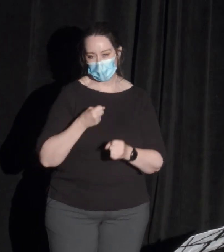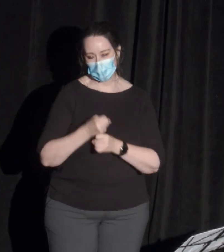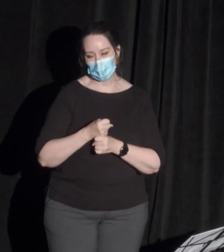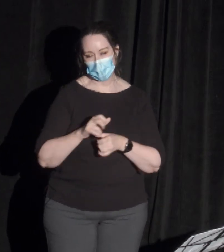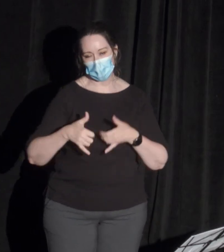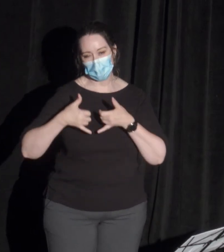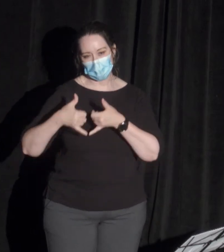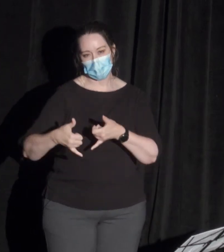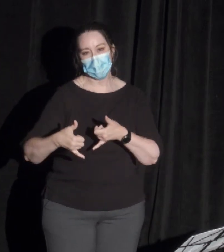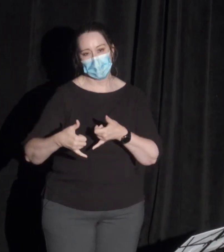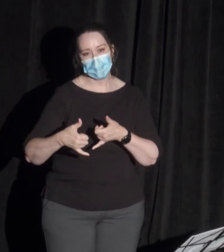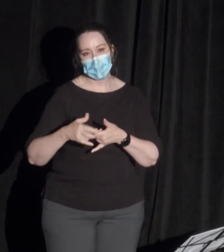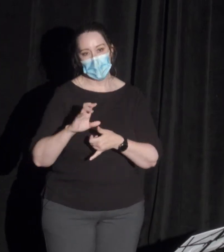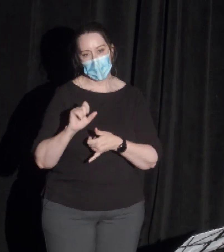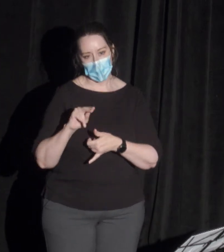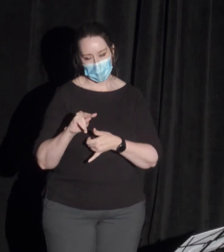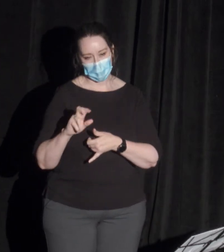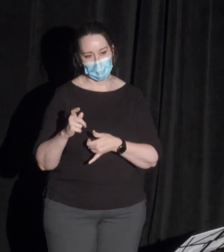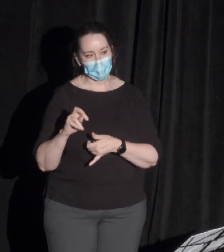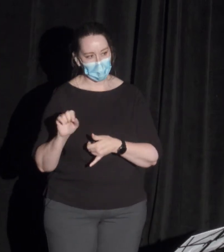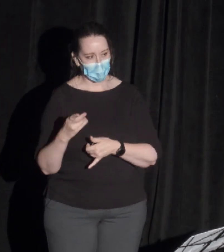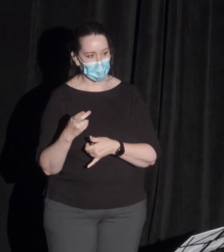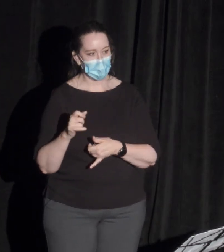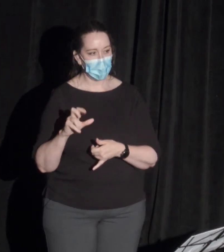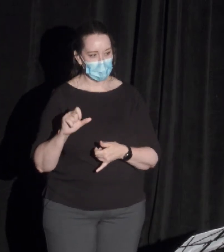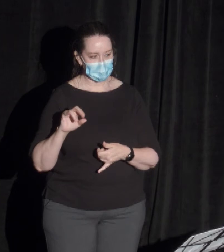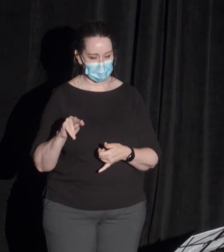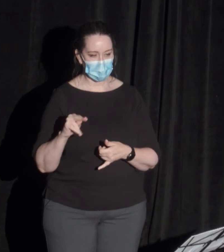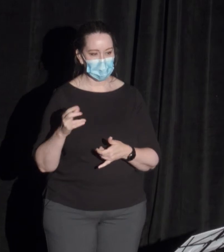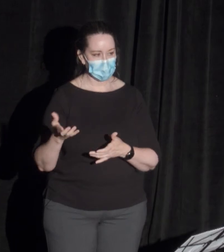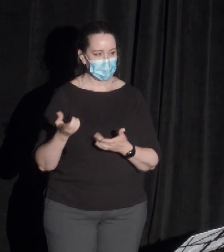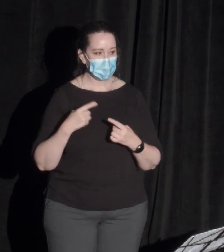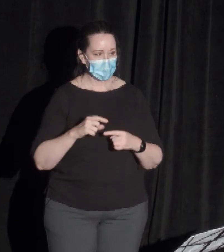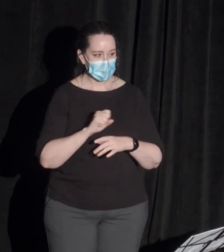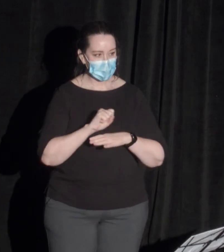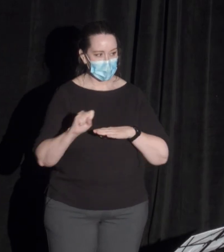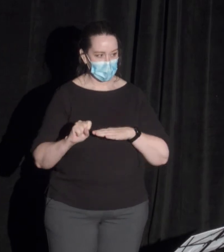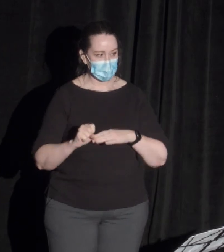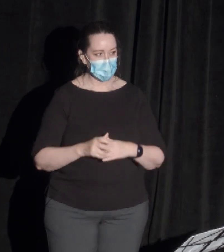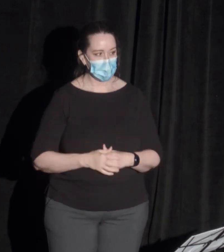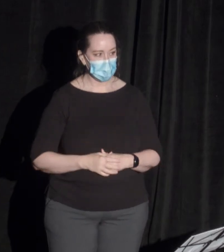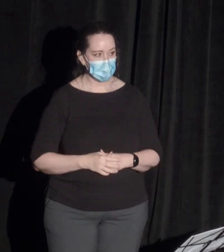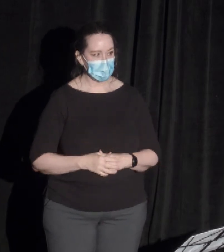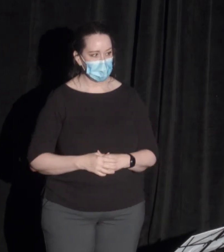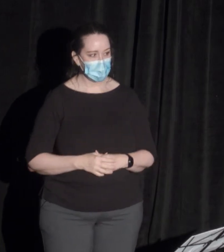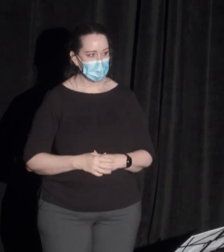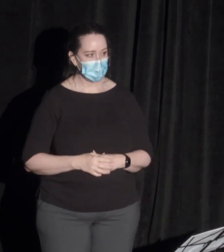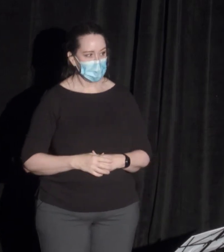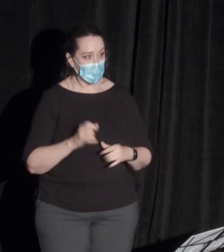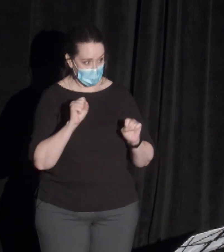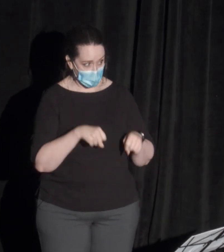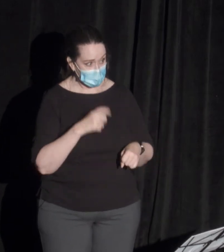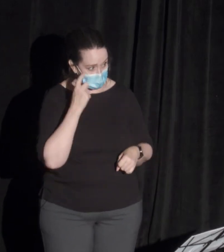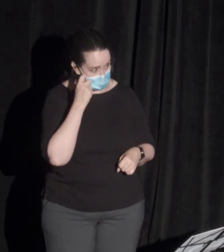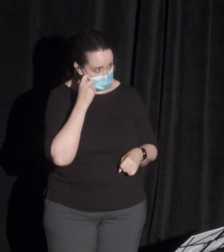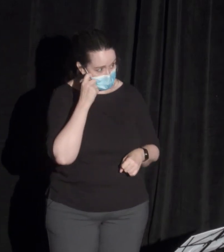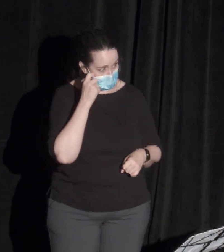Brian Keith Ellison, to the stage to talk about the incredible base to this year's Hugo Award. Big